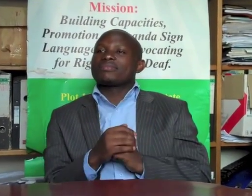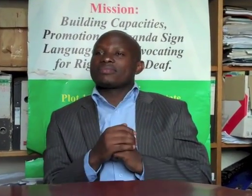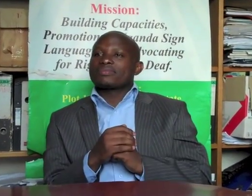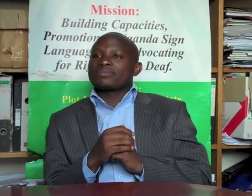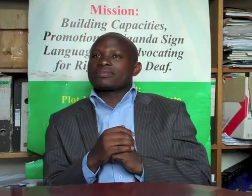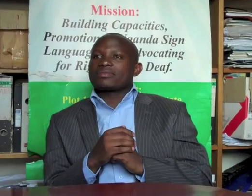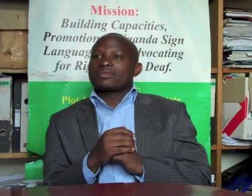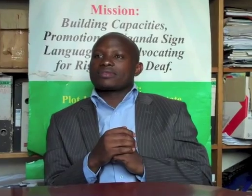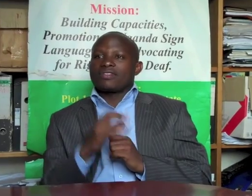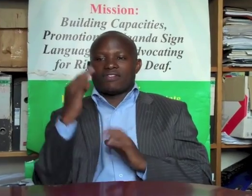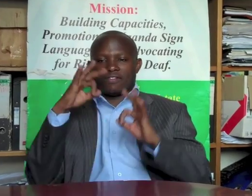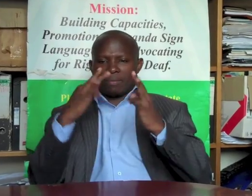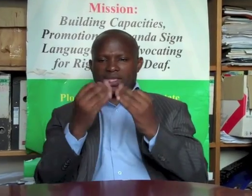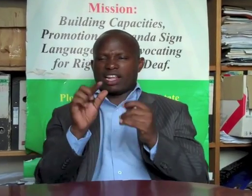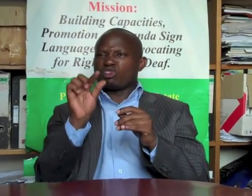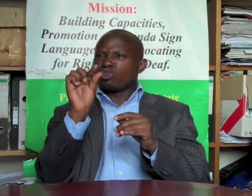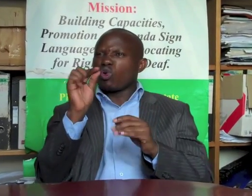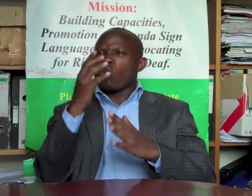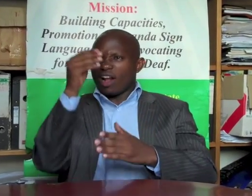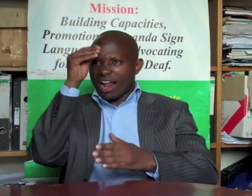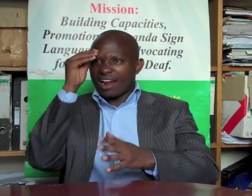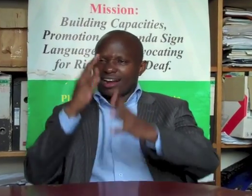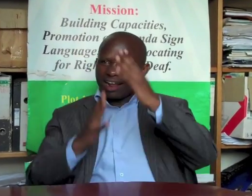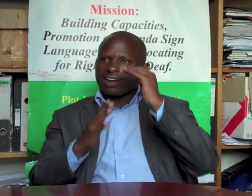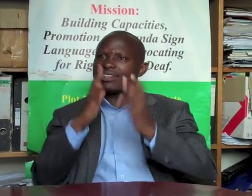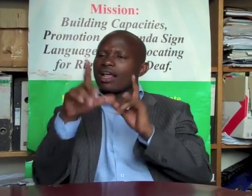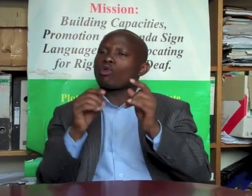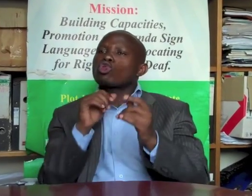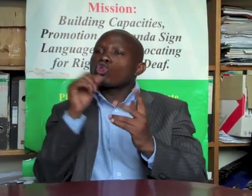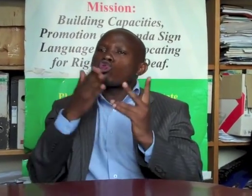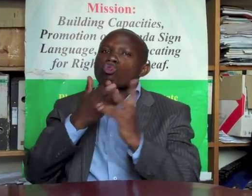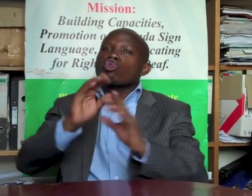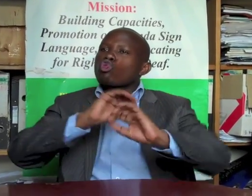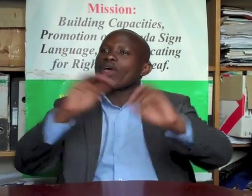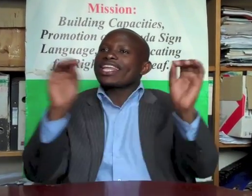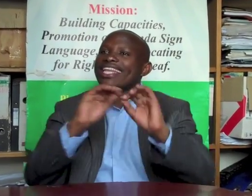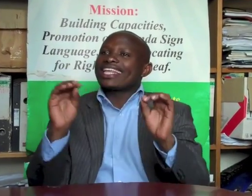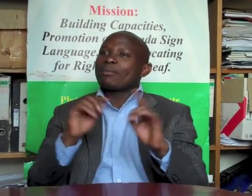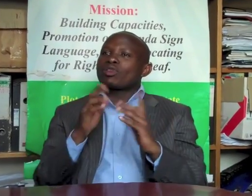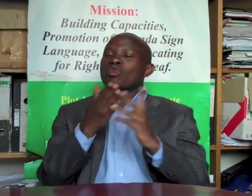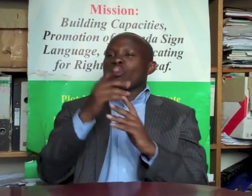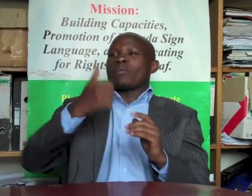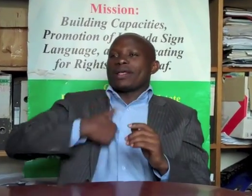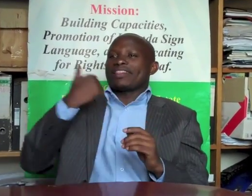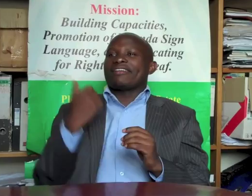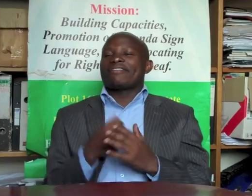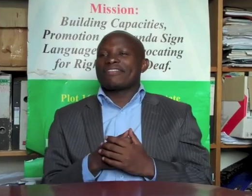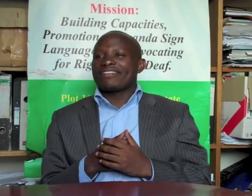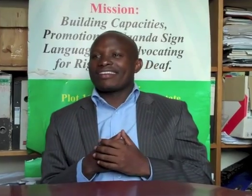That is how I lived. And the family, they learned some small signs, but not through training, but through